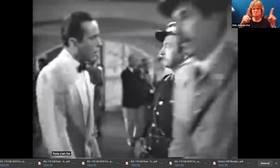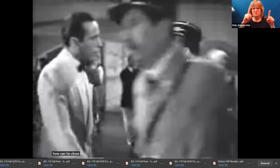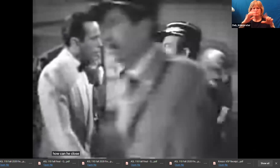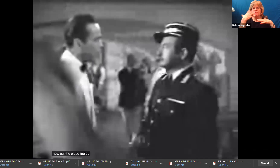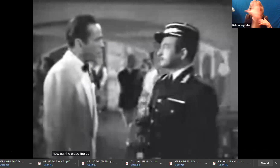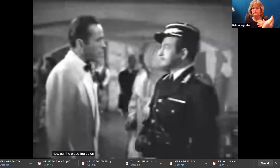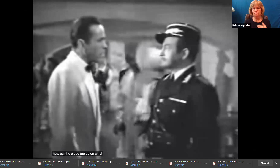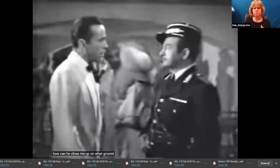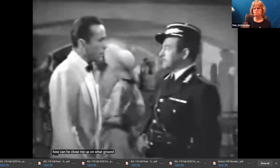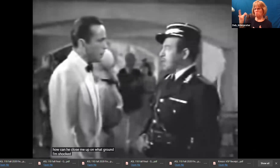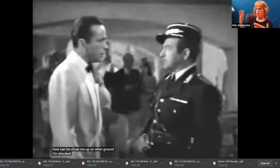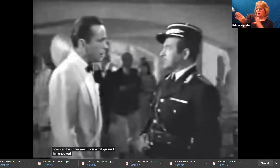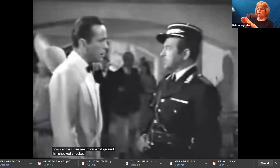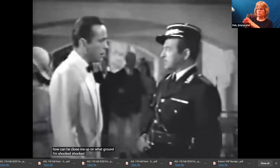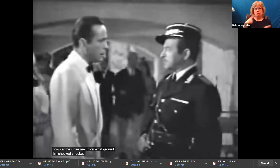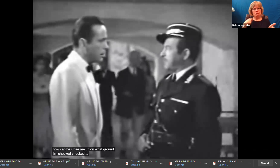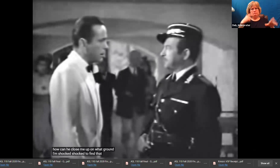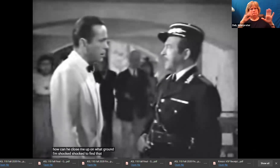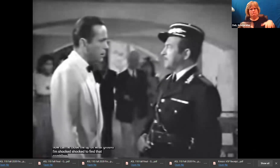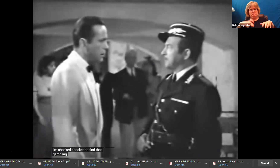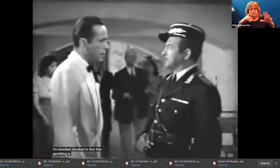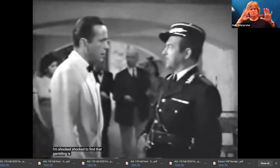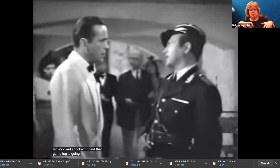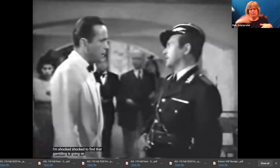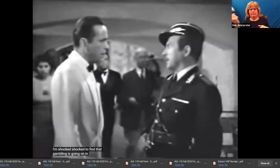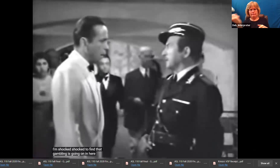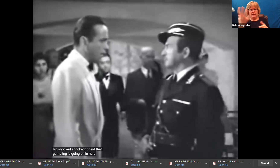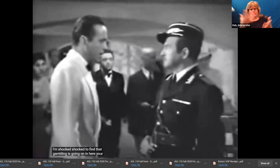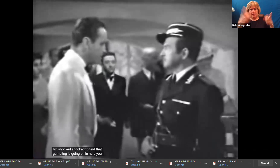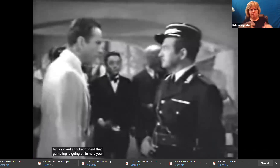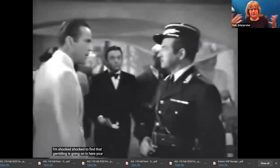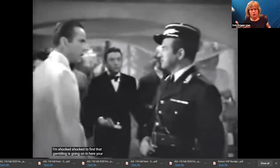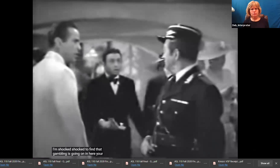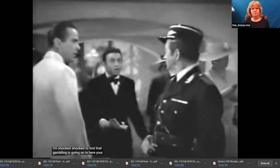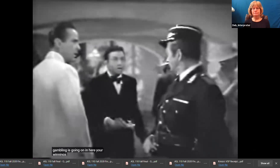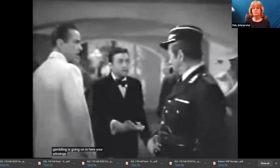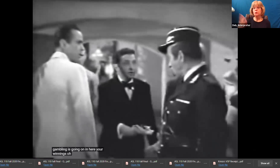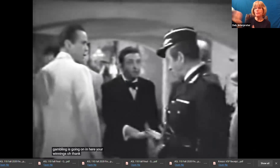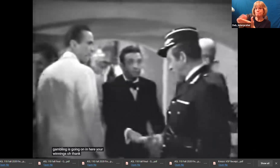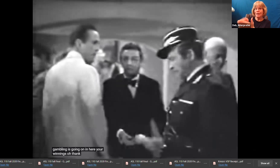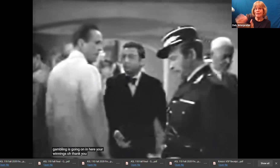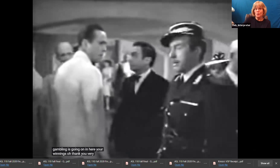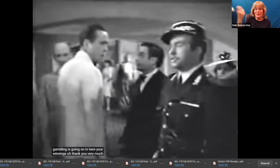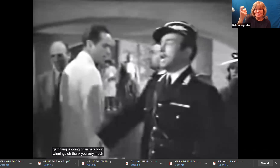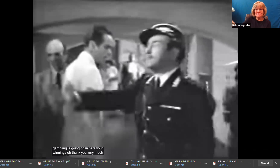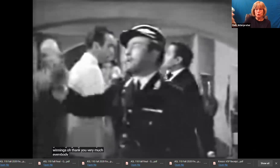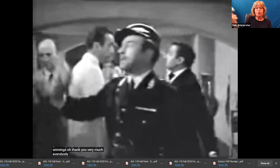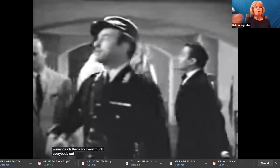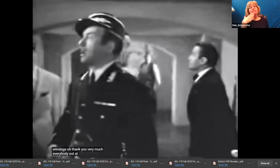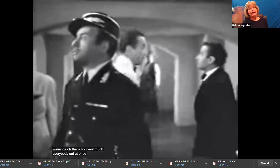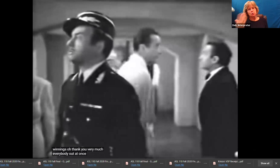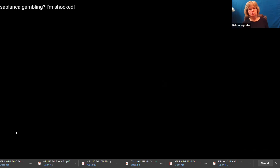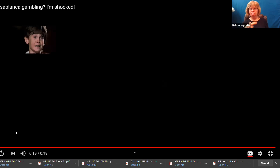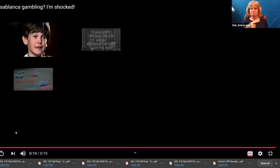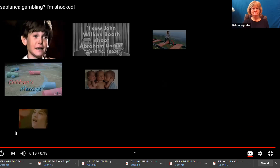How can you close me up? On what ground? I'm shocked to find that gambling is going on in here. You're winning, sir. Oh, thank you very much. Everybody